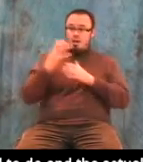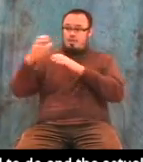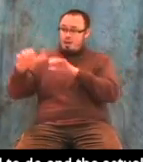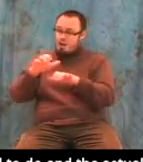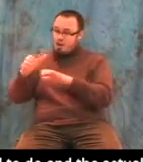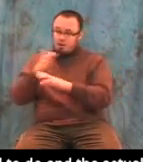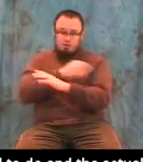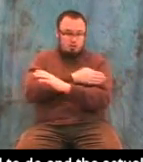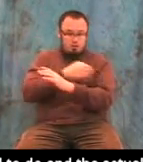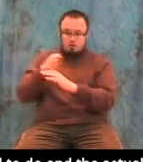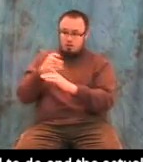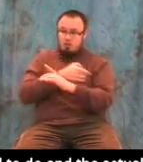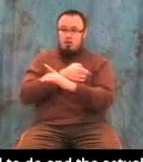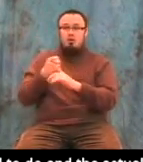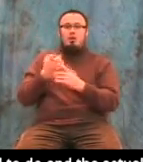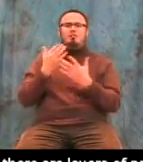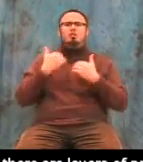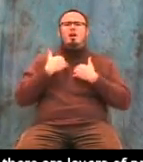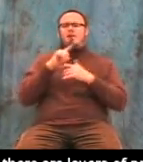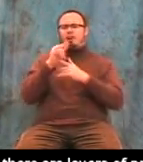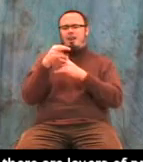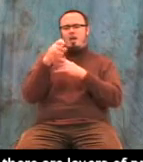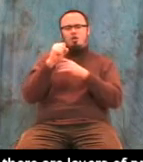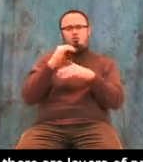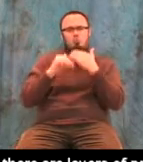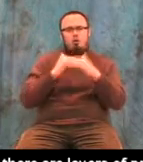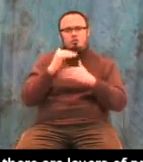the actual act of doing, there are layers of process.